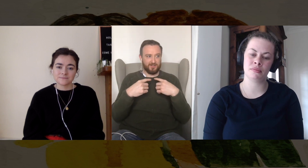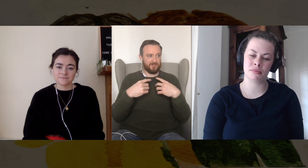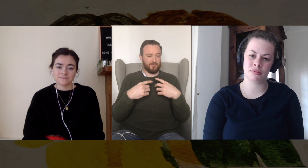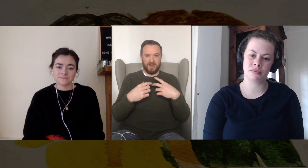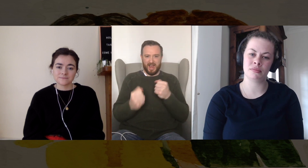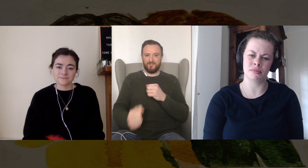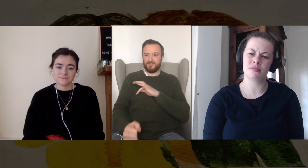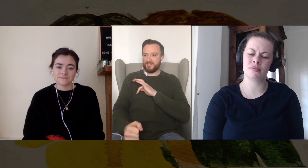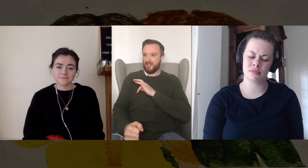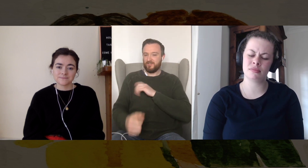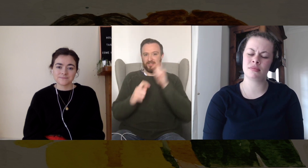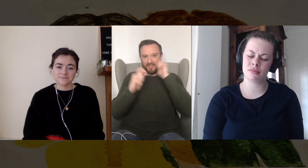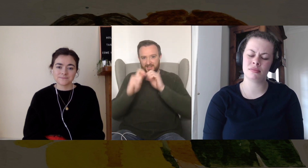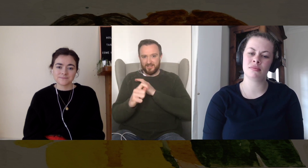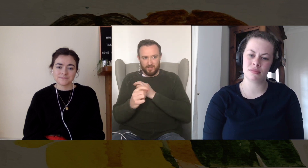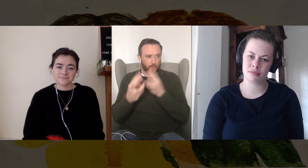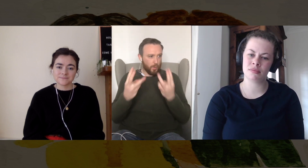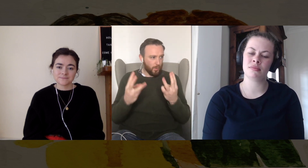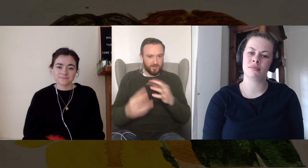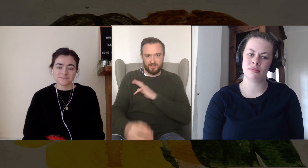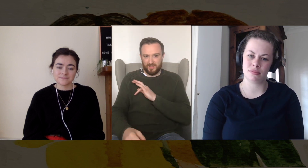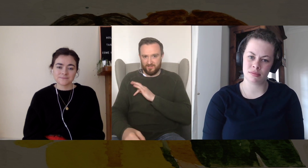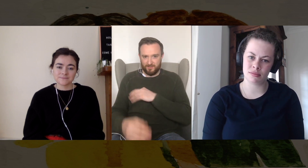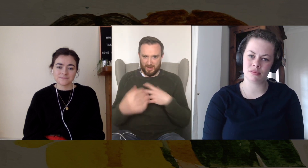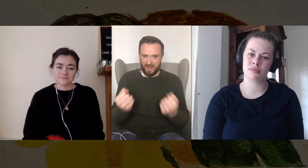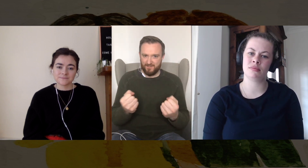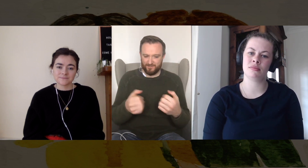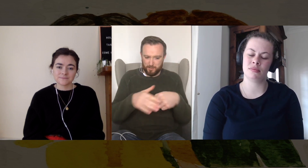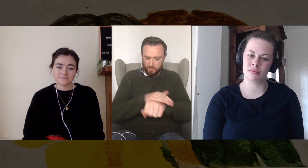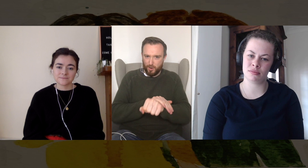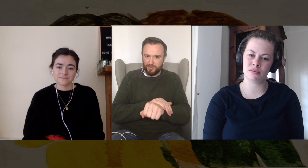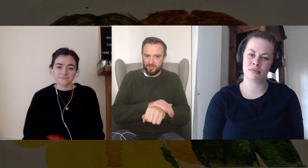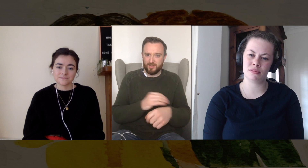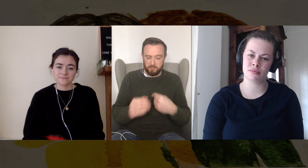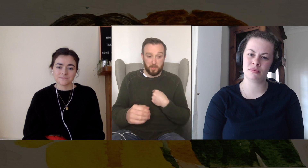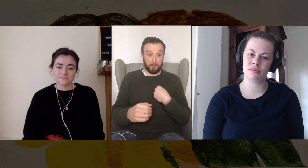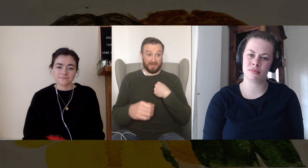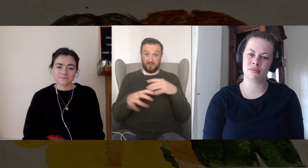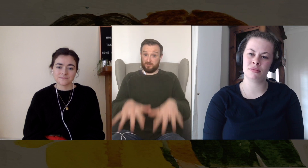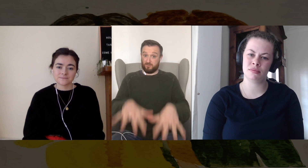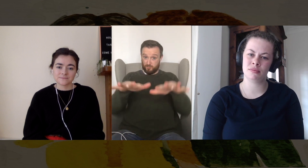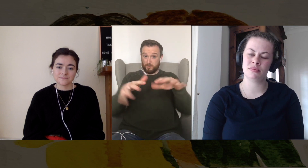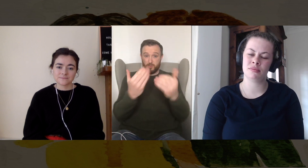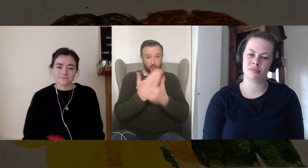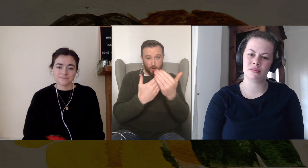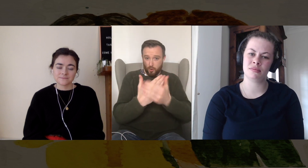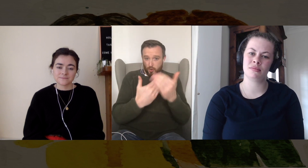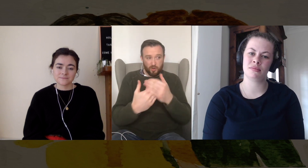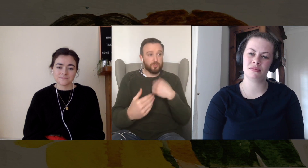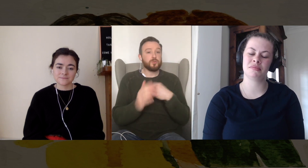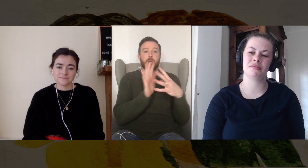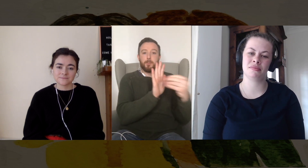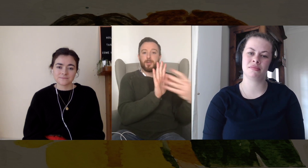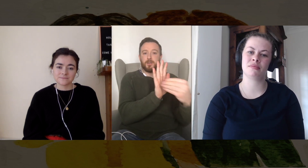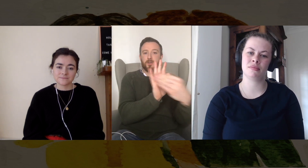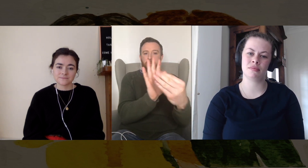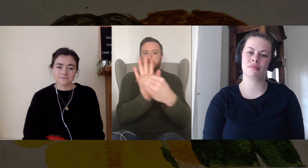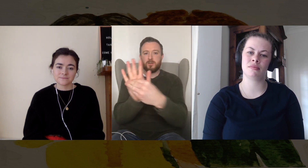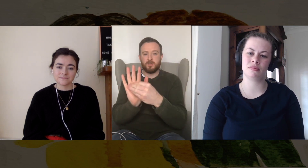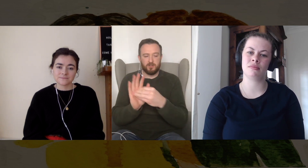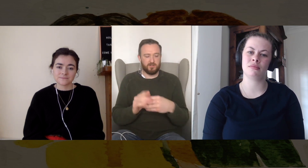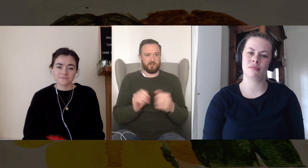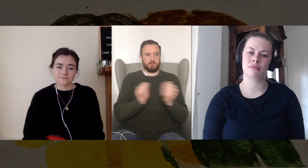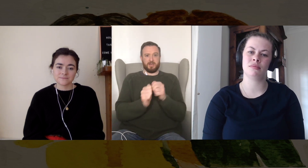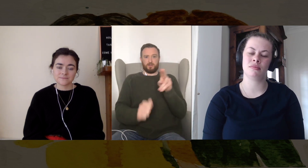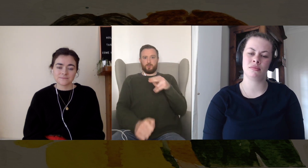everything, put everything into our mouth, cry if we want attention. This is what babies do. Yeah. And then I realised that I'd lost that